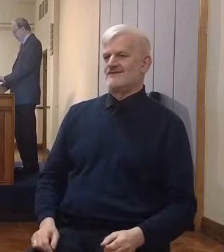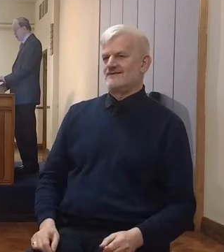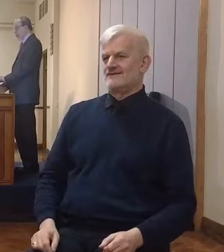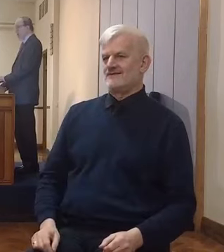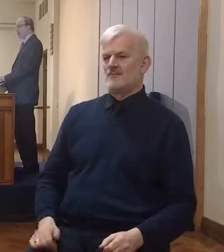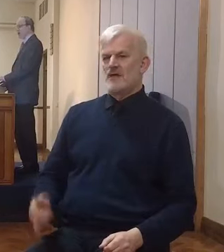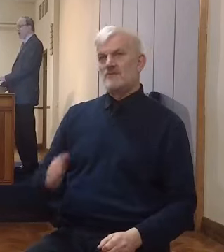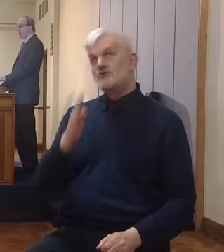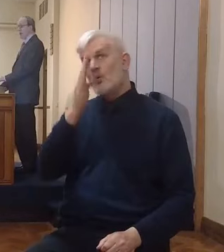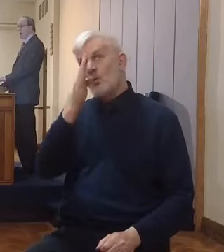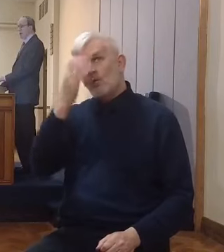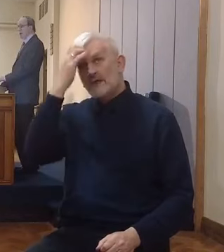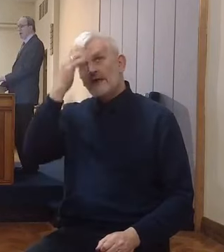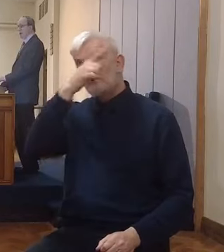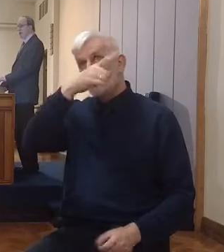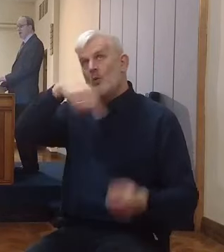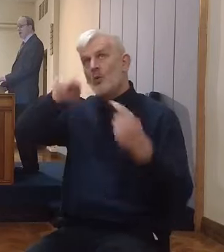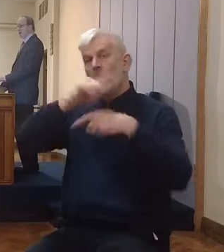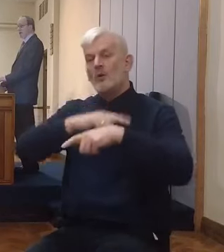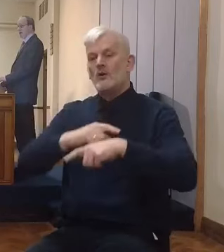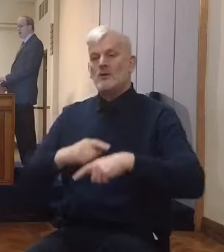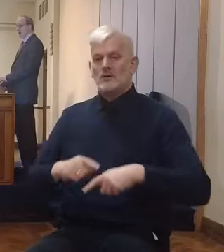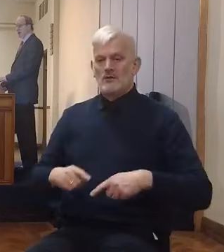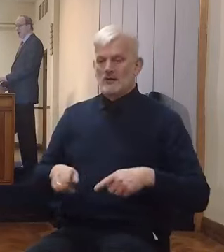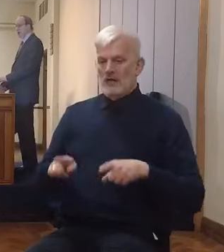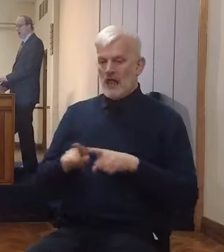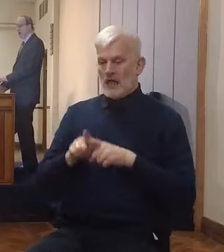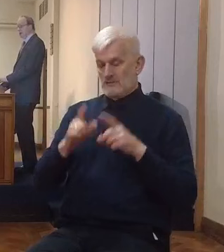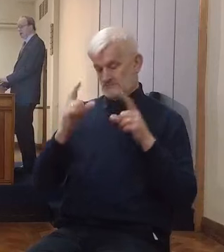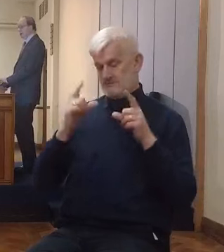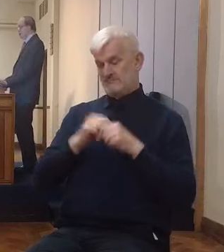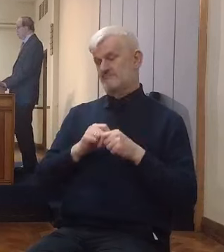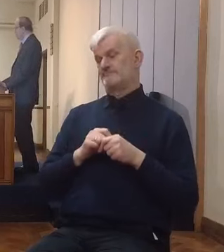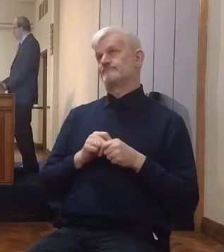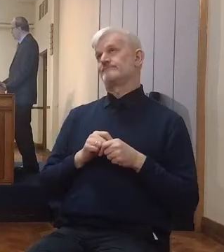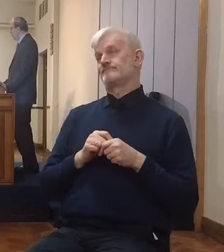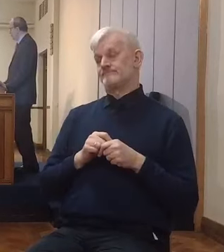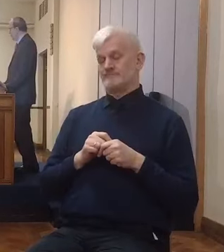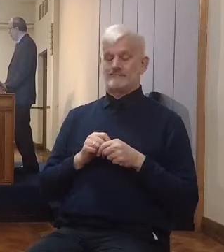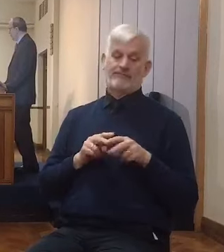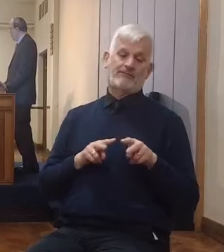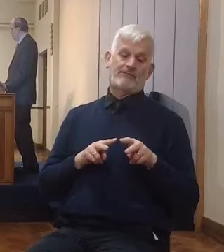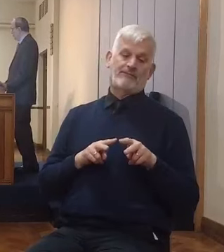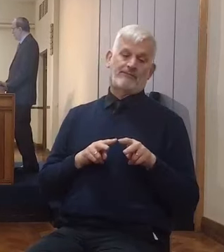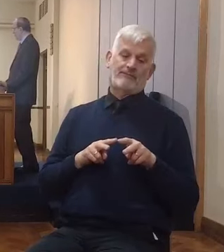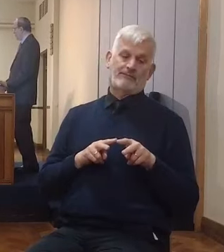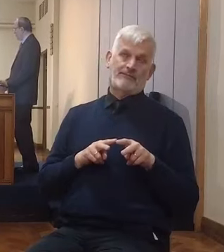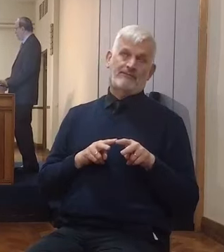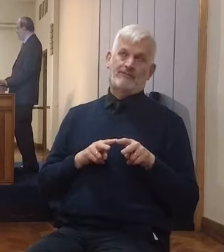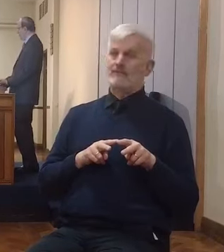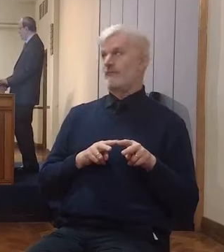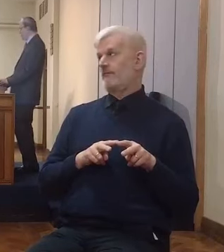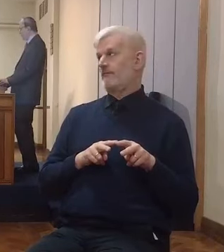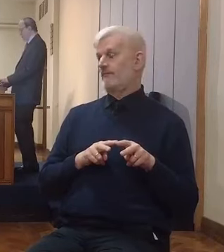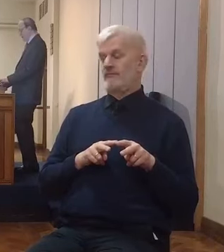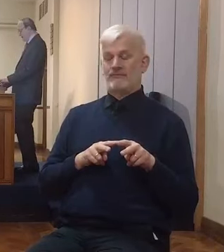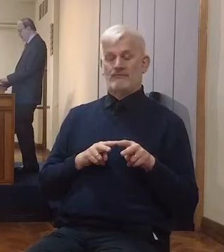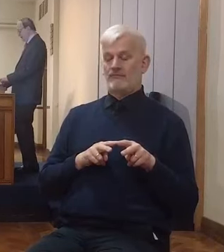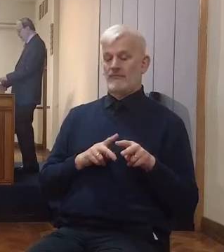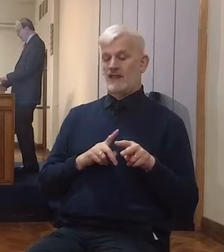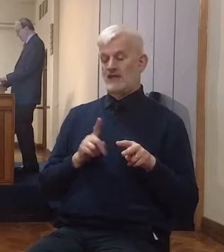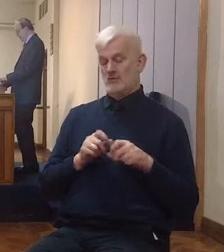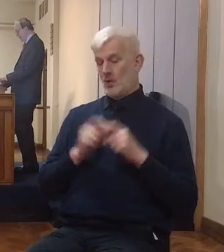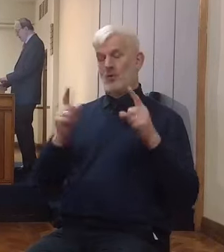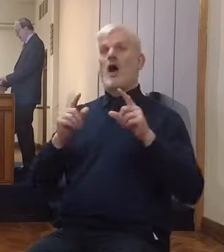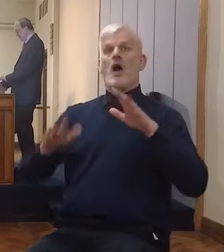the kings of the north were in a kind of stupor and took a long time to collect their wits and